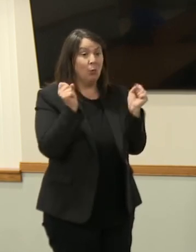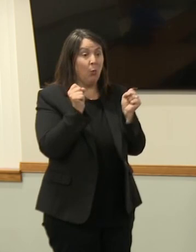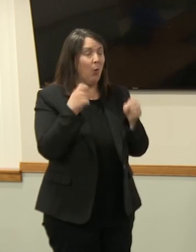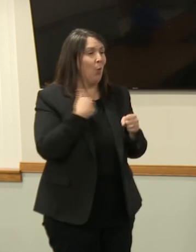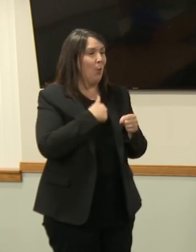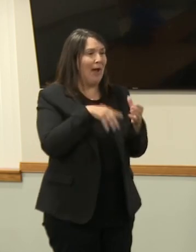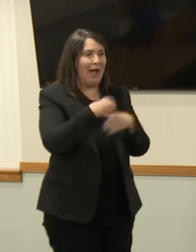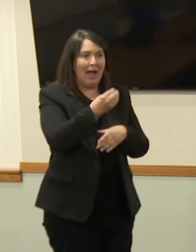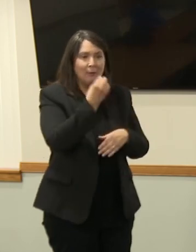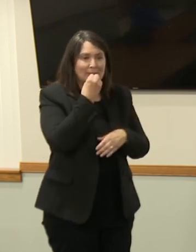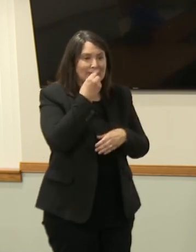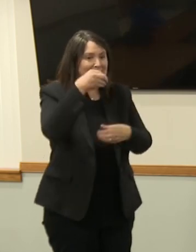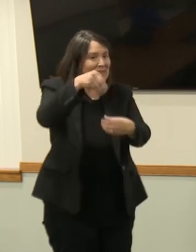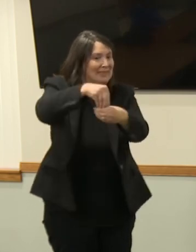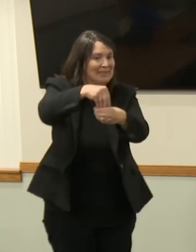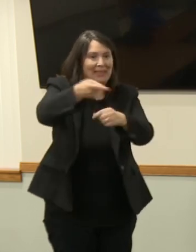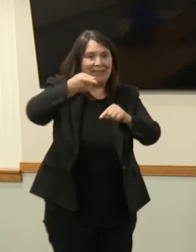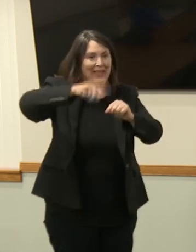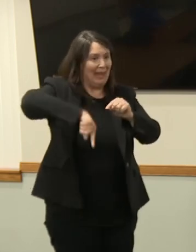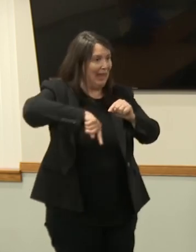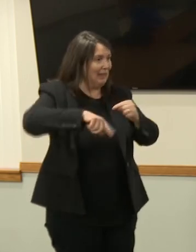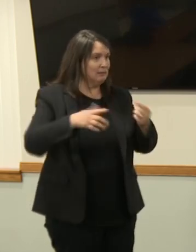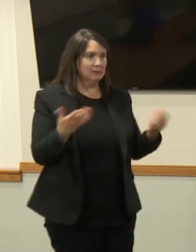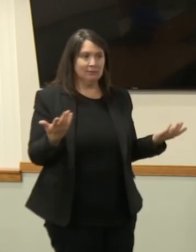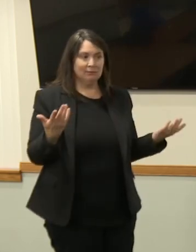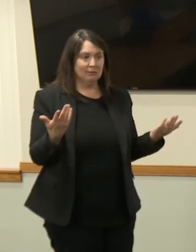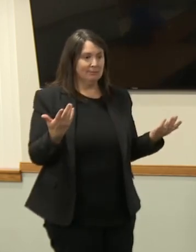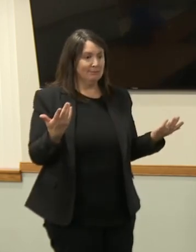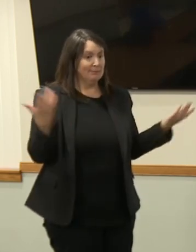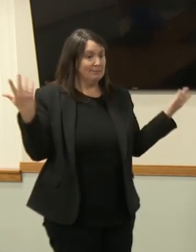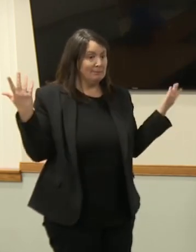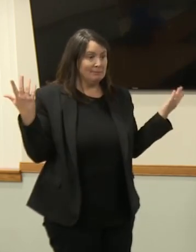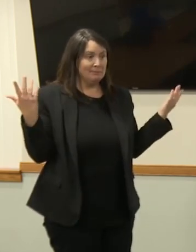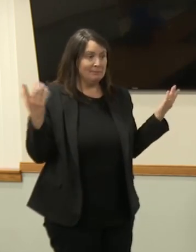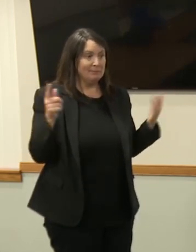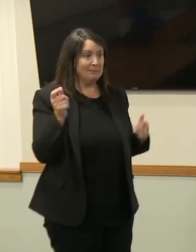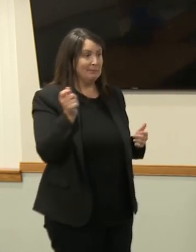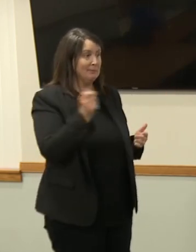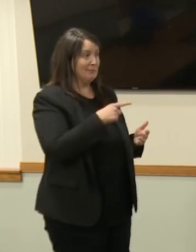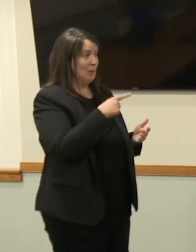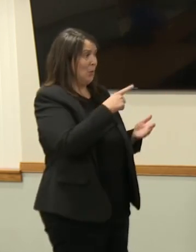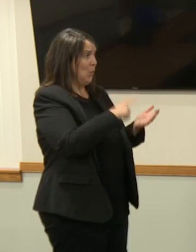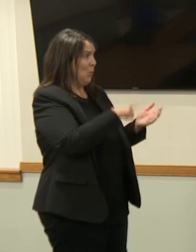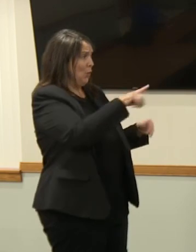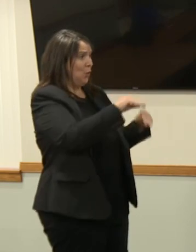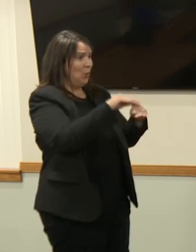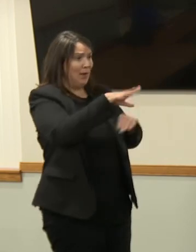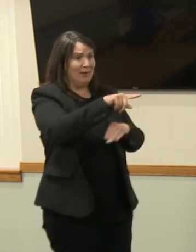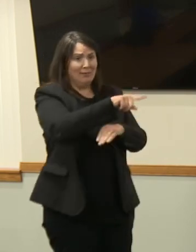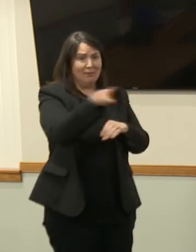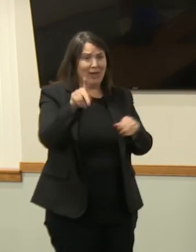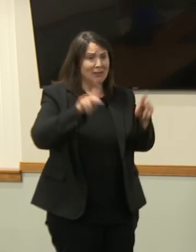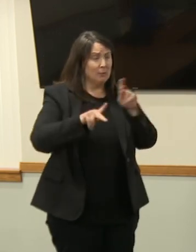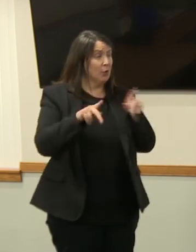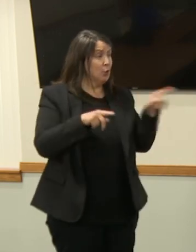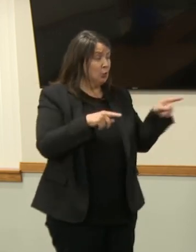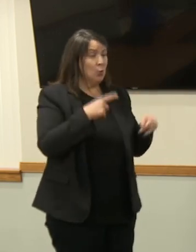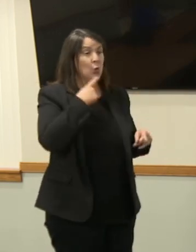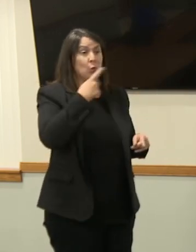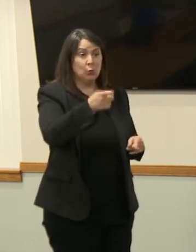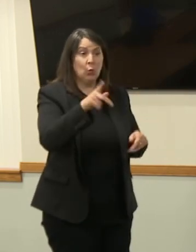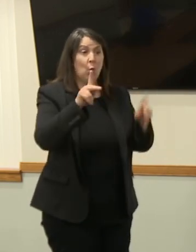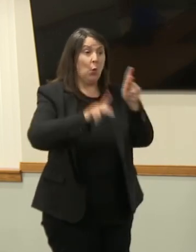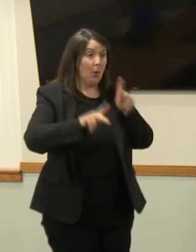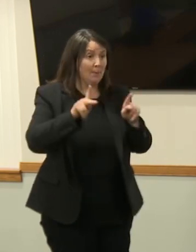if these efforts take place. What do you have to say to people that you haven't said? You have told them to wash